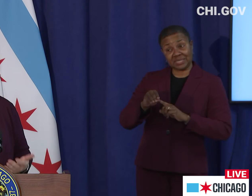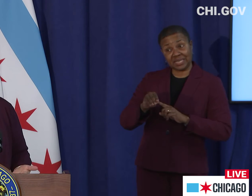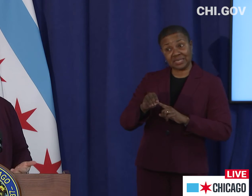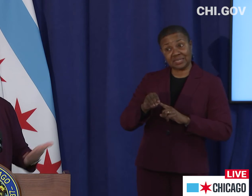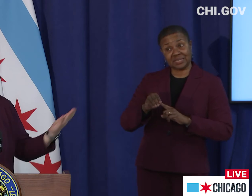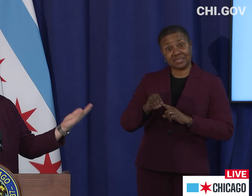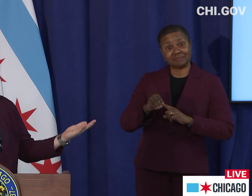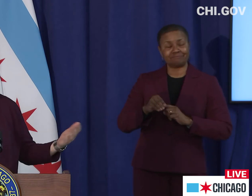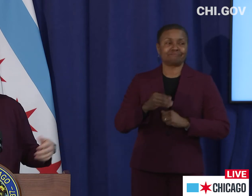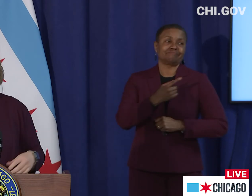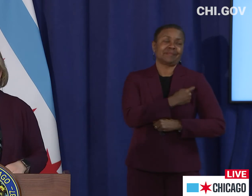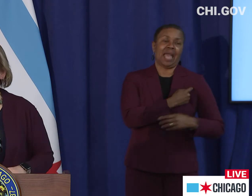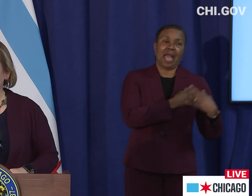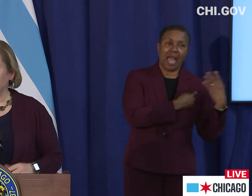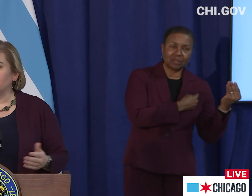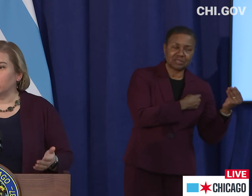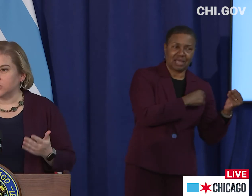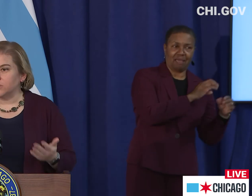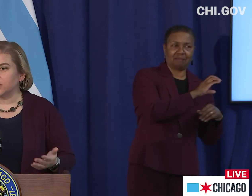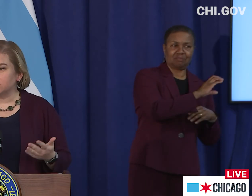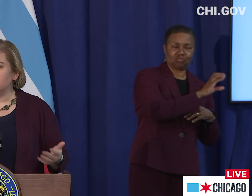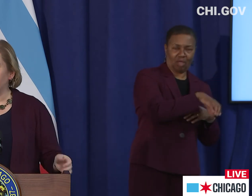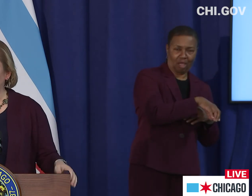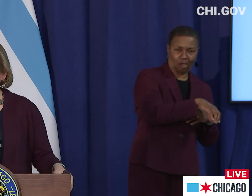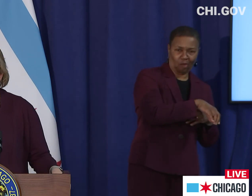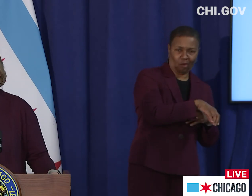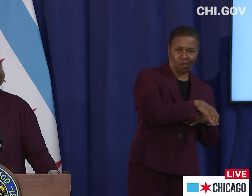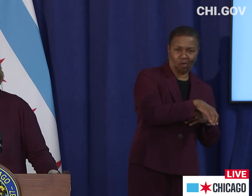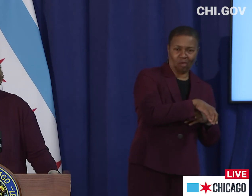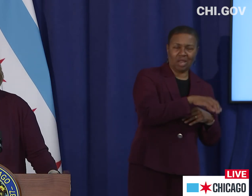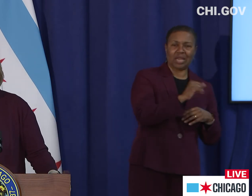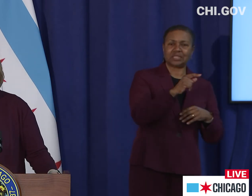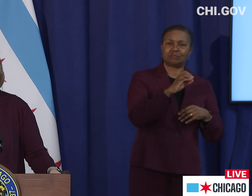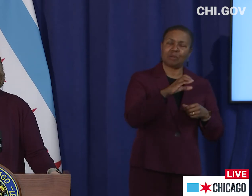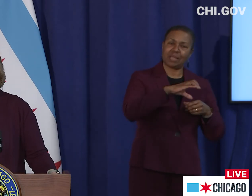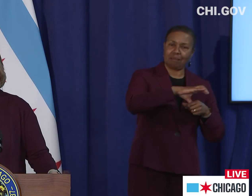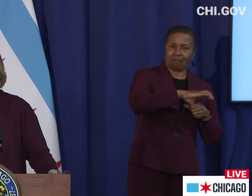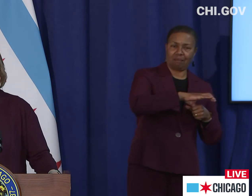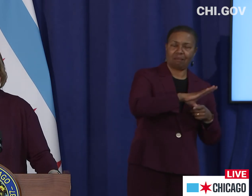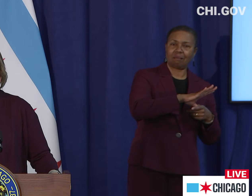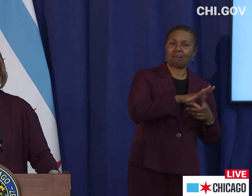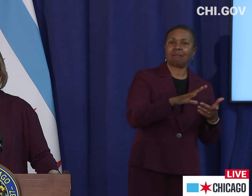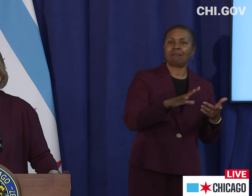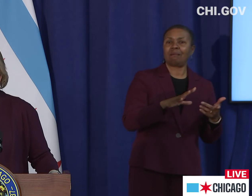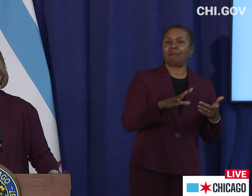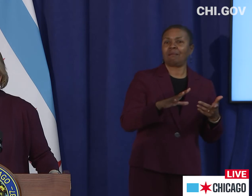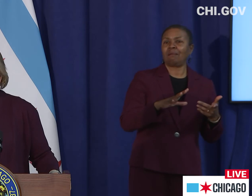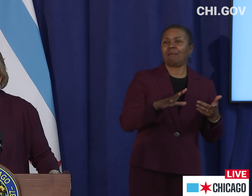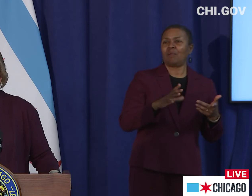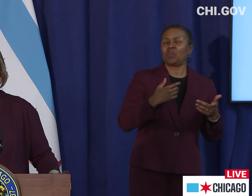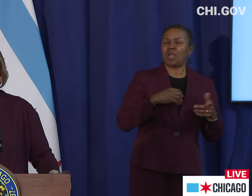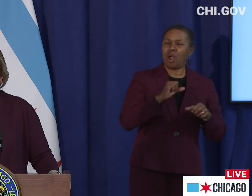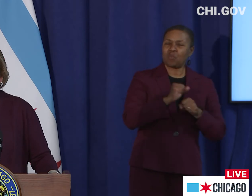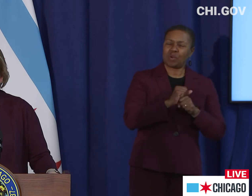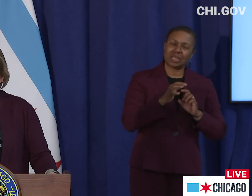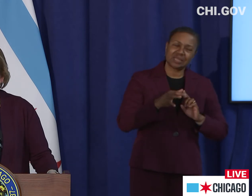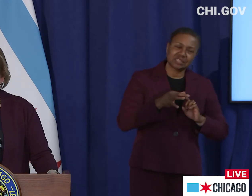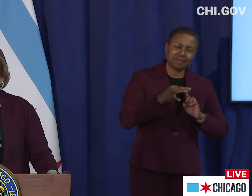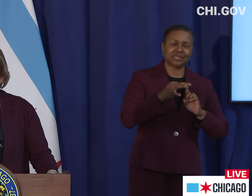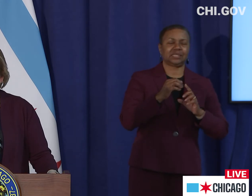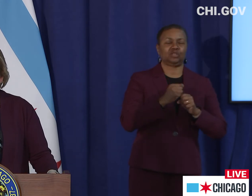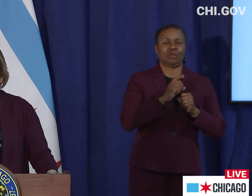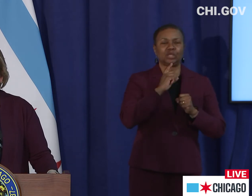been vaccinated outside the city, for example, in suburban Cook. So it does move both ways. We are working especially to make